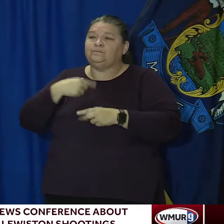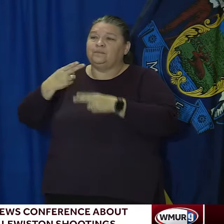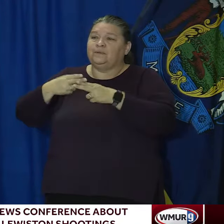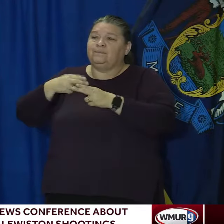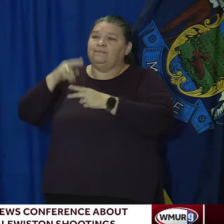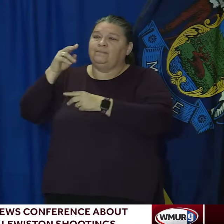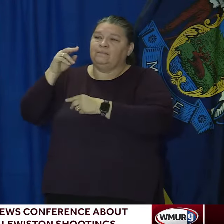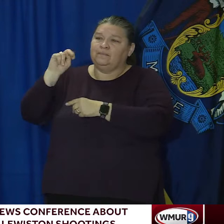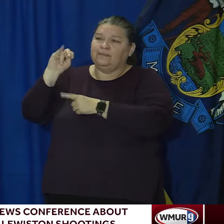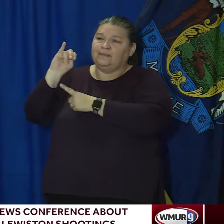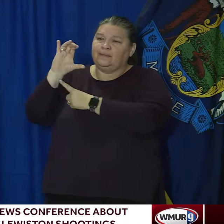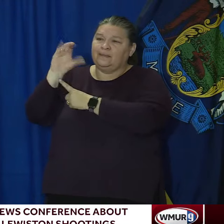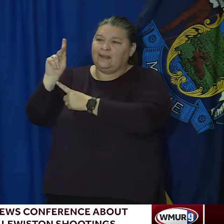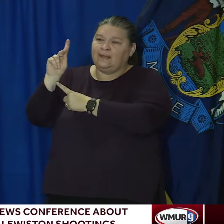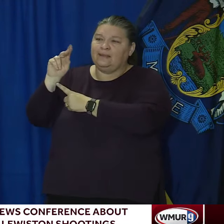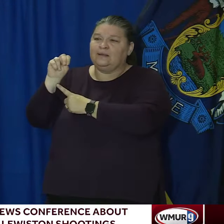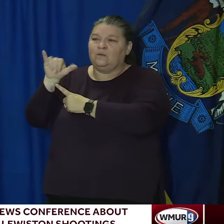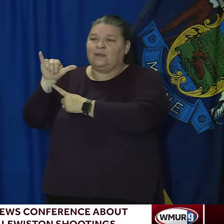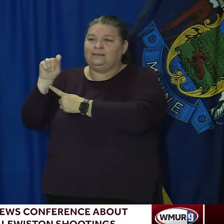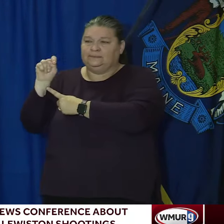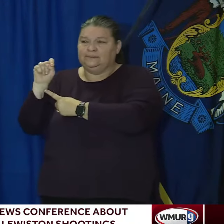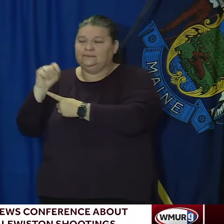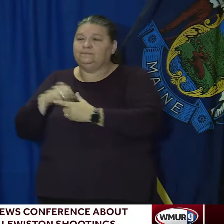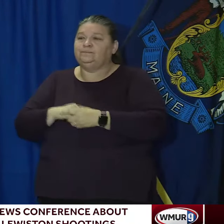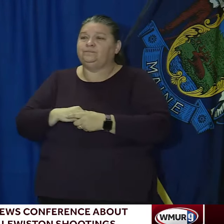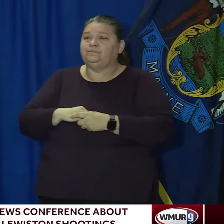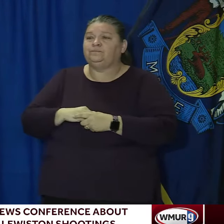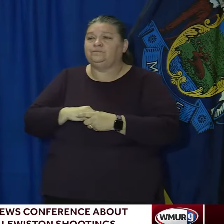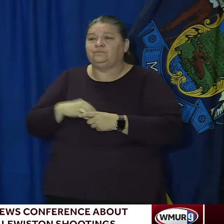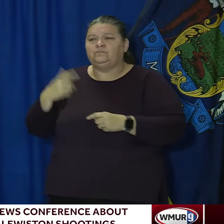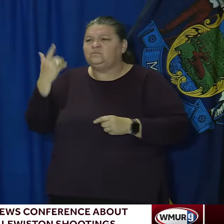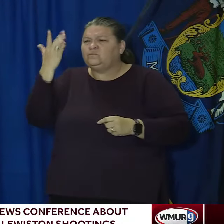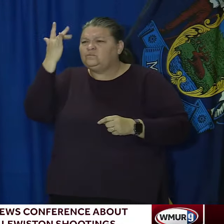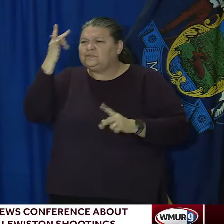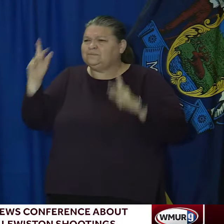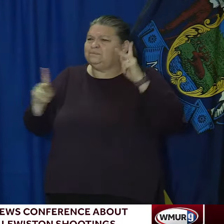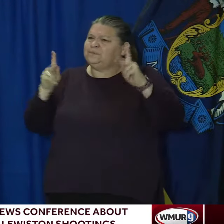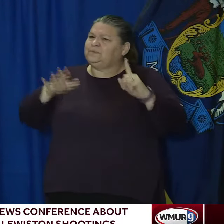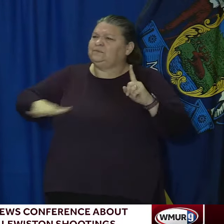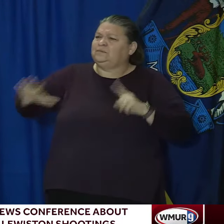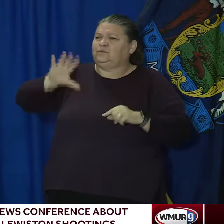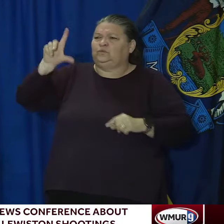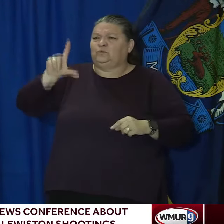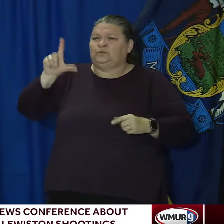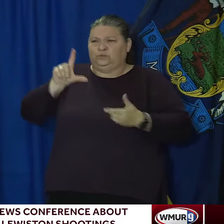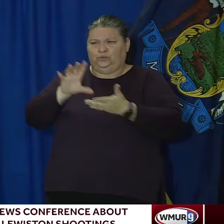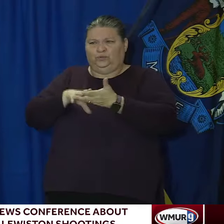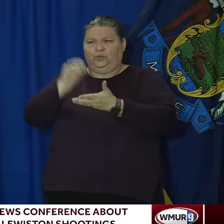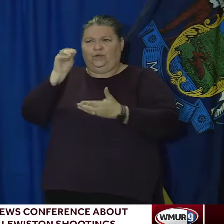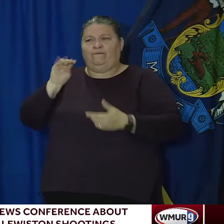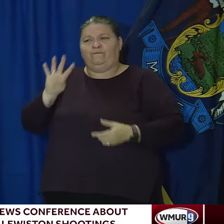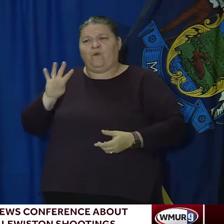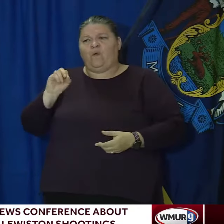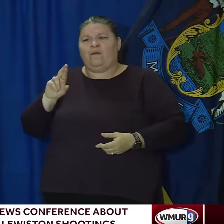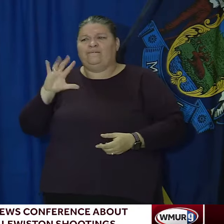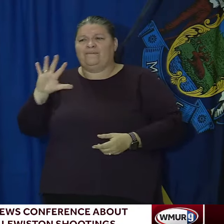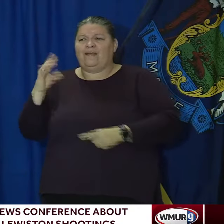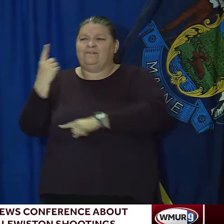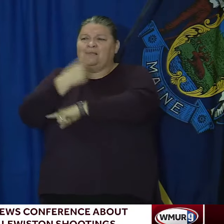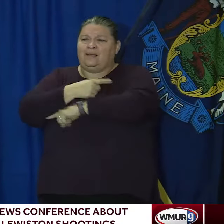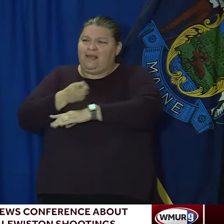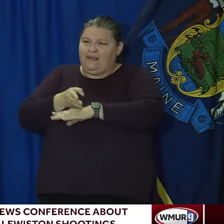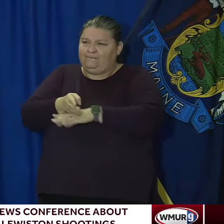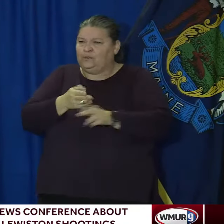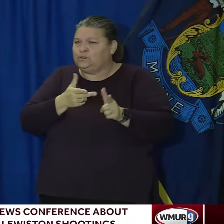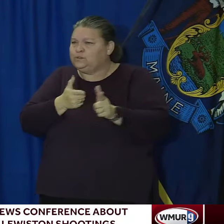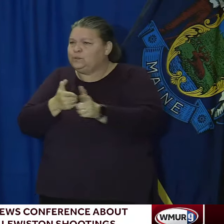I want to know why vehicles listen are learning 4 or 5 days after the mass shooting that there was apparently